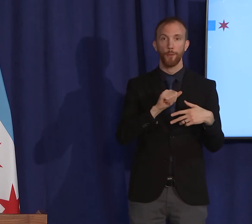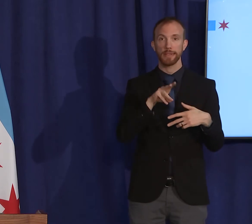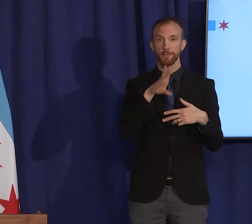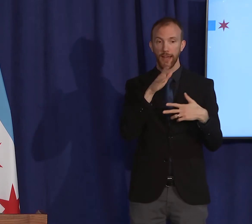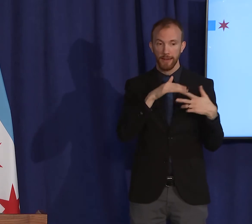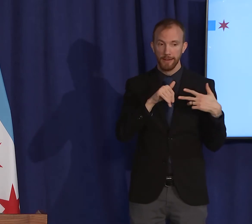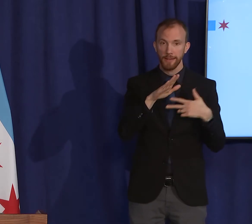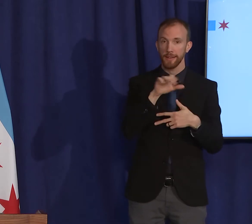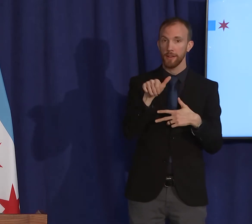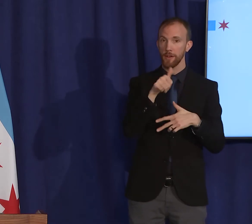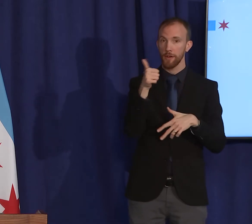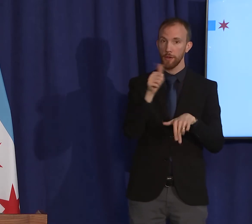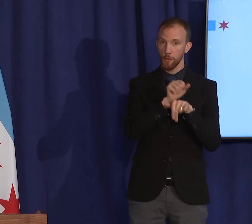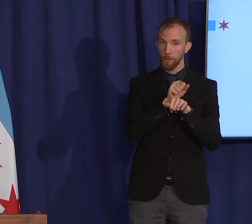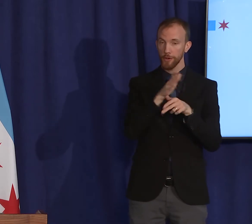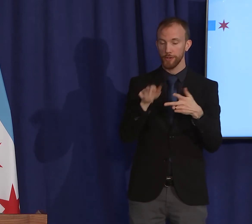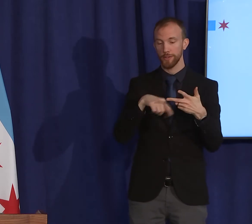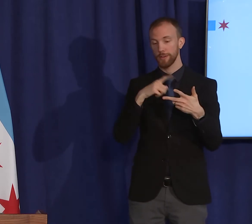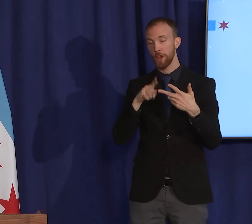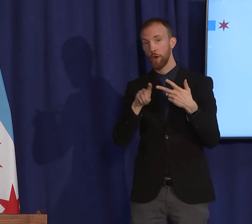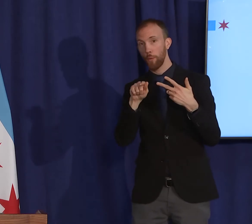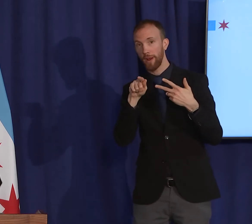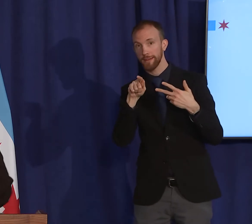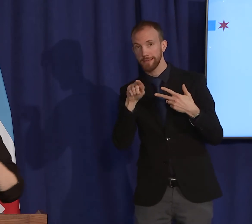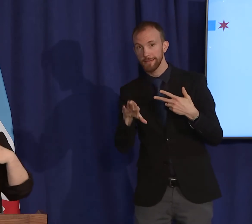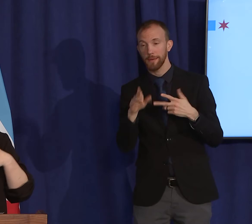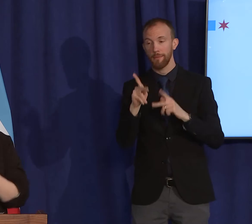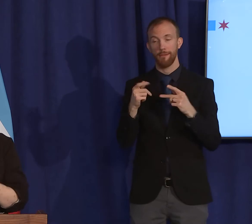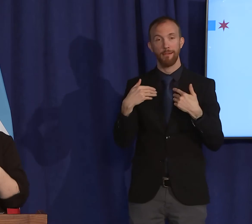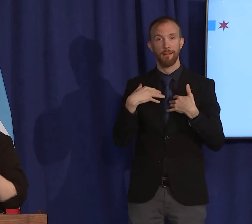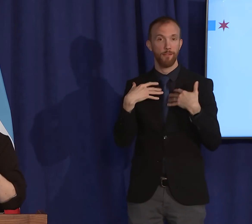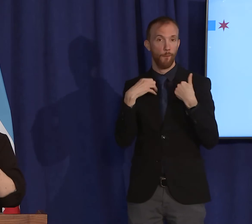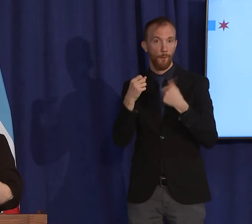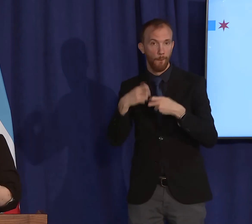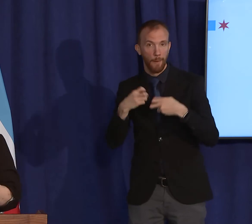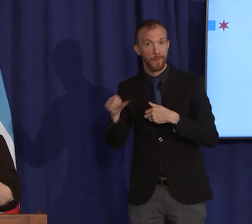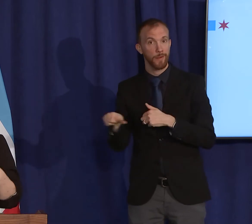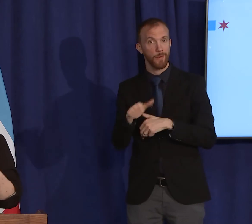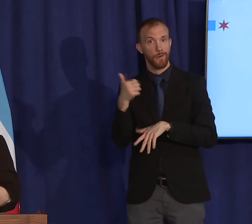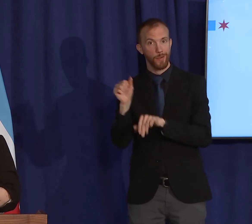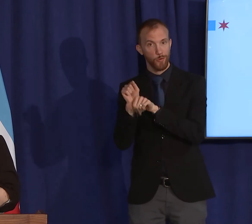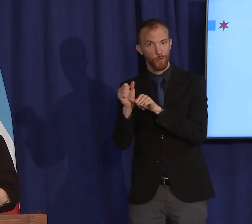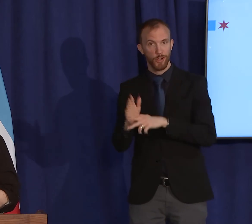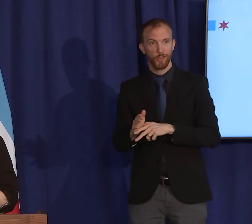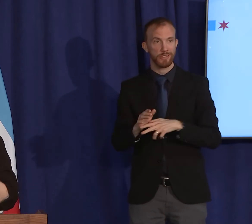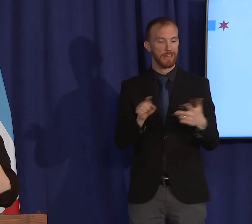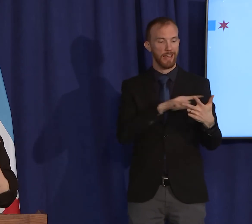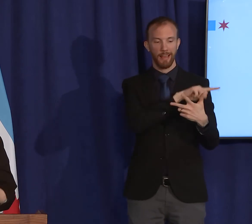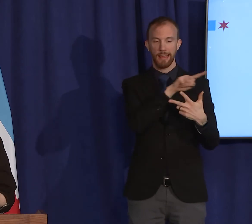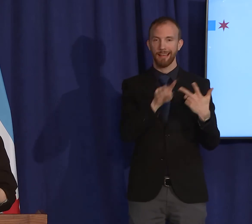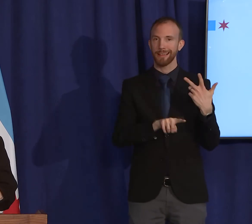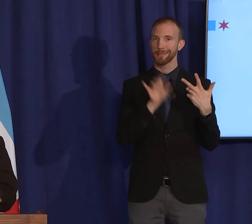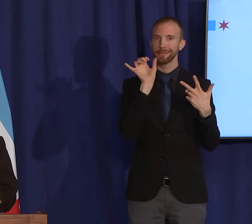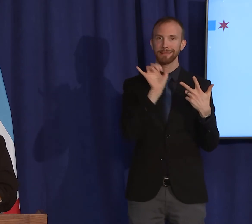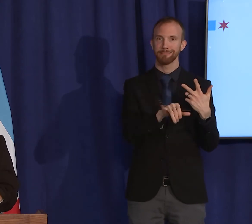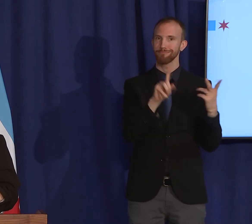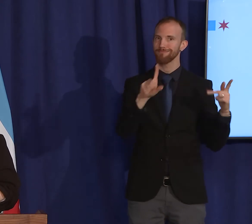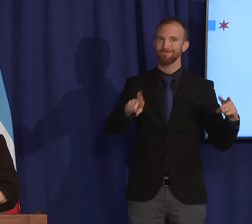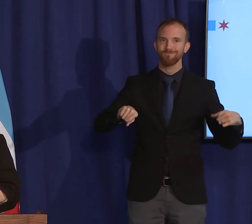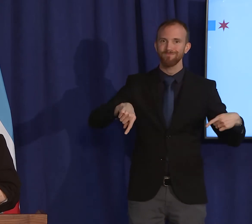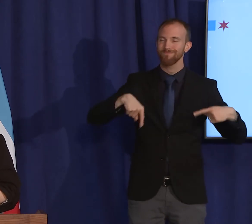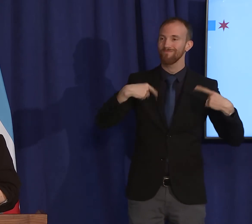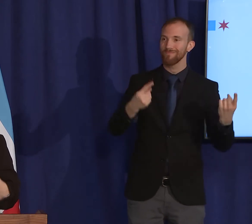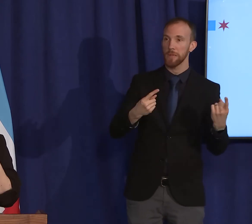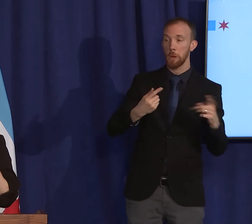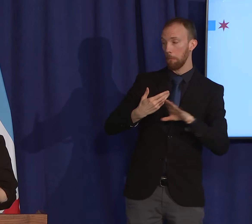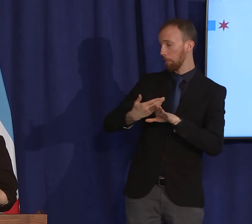underlying conditions, and the other essential workers. We've not switched a single thing about that timeline. We had actually estimated that